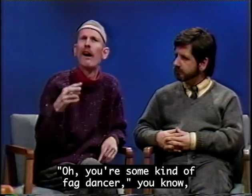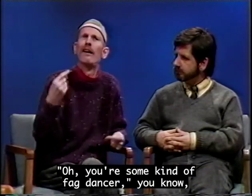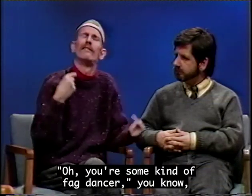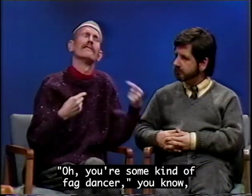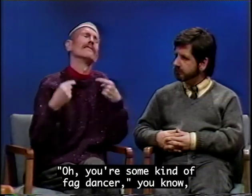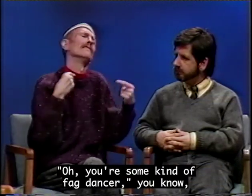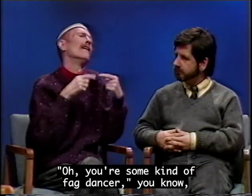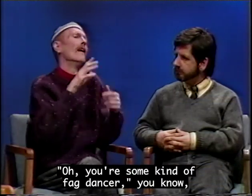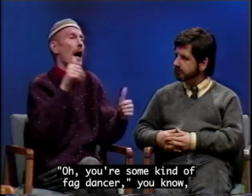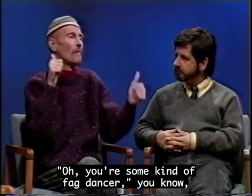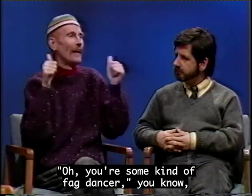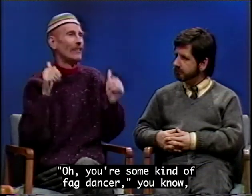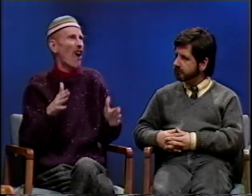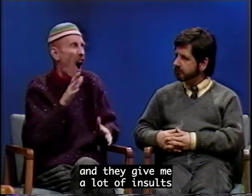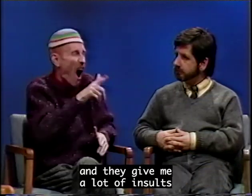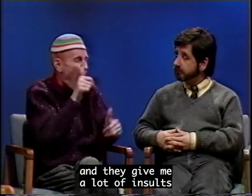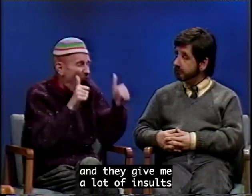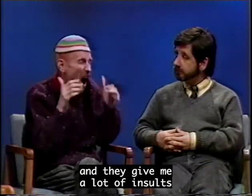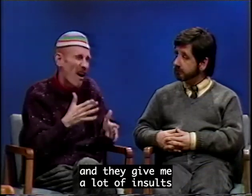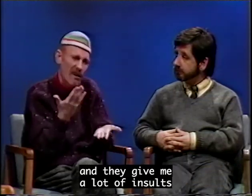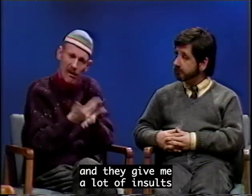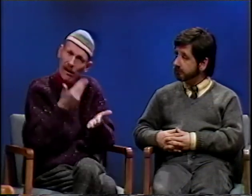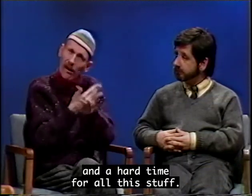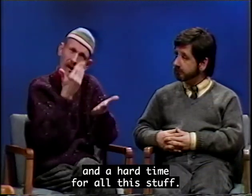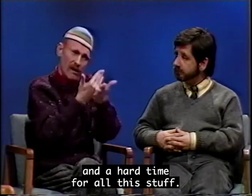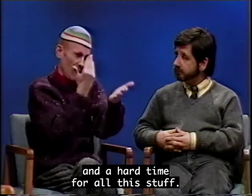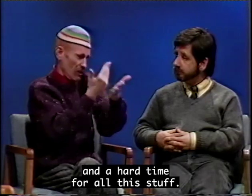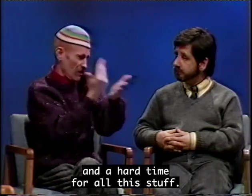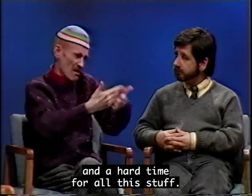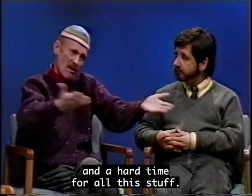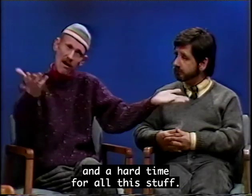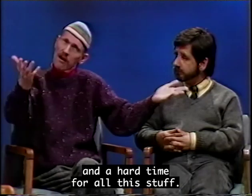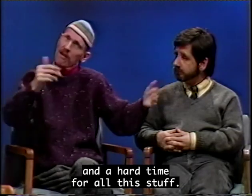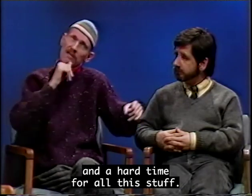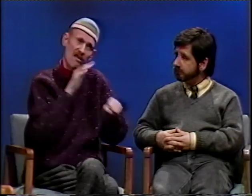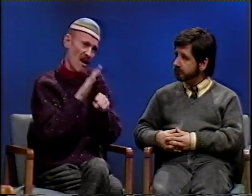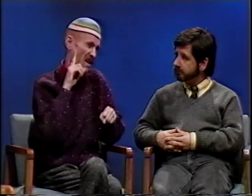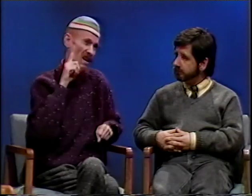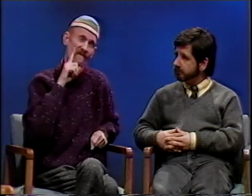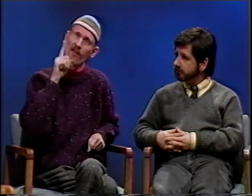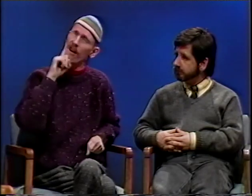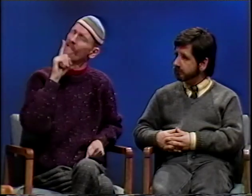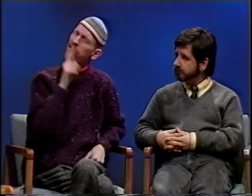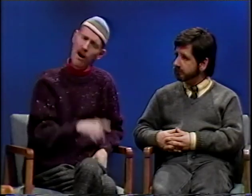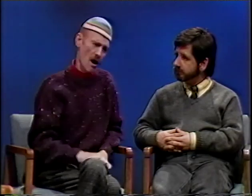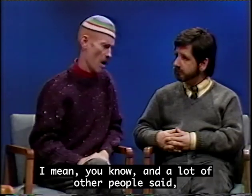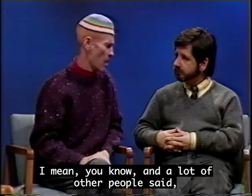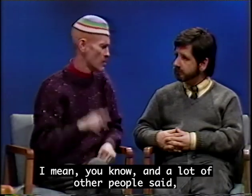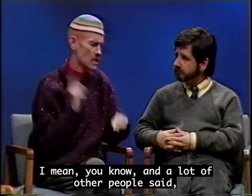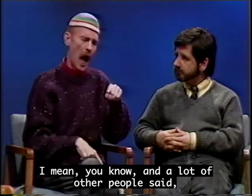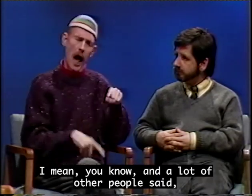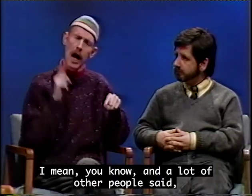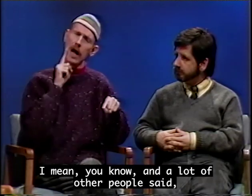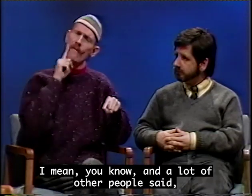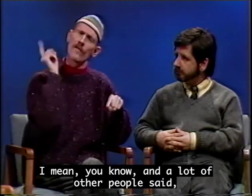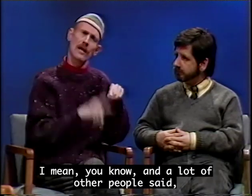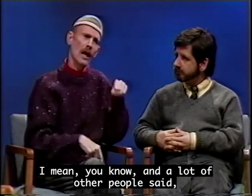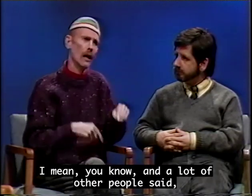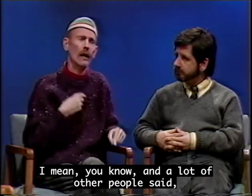fag dancer. You know, and they give me a lot of insults and a hard time for all this stuff. I mean, you know, and a lot of